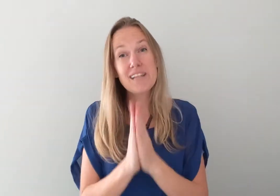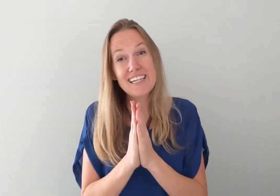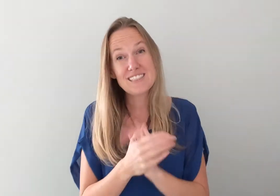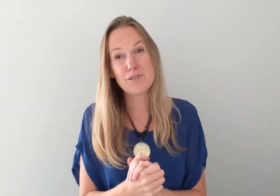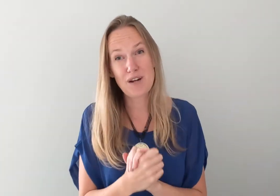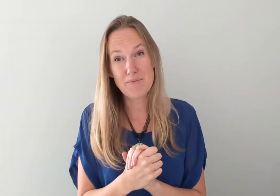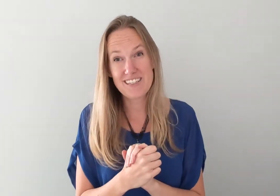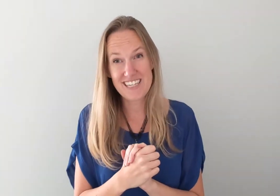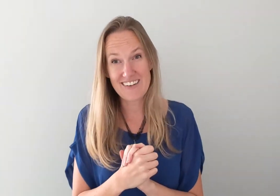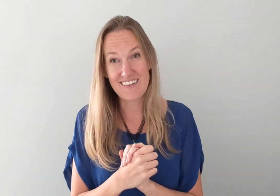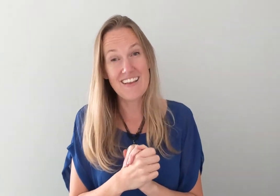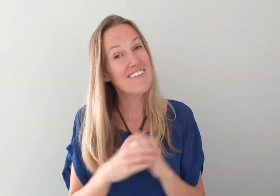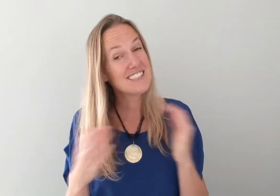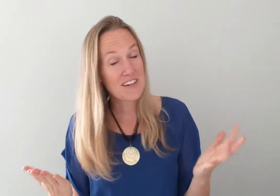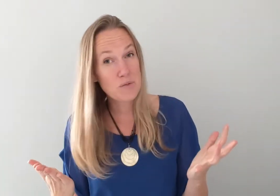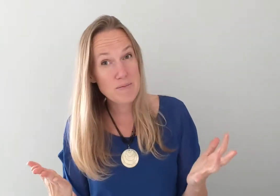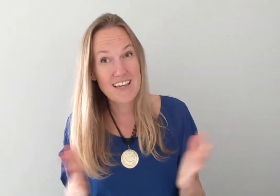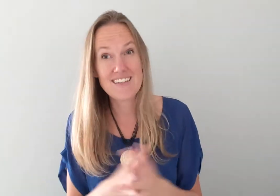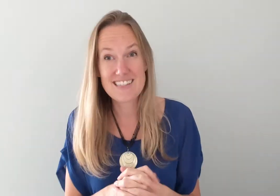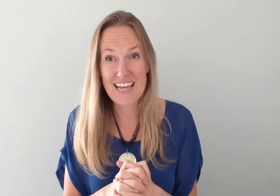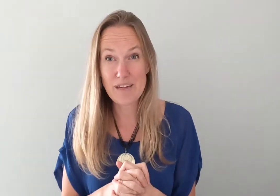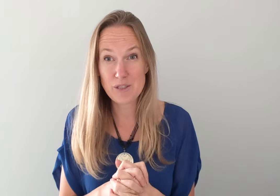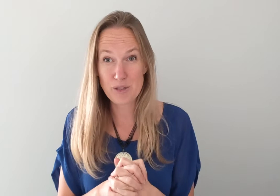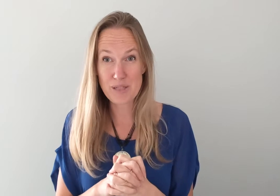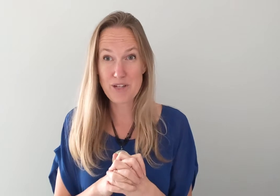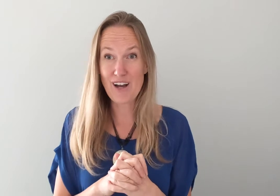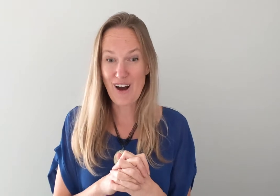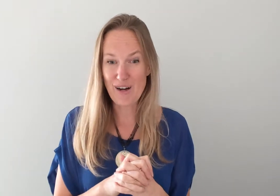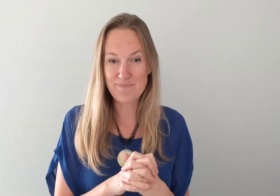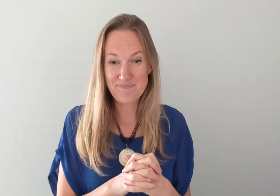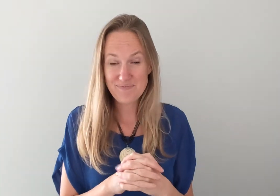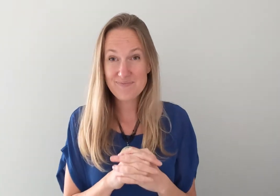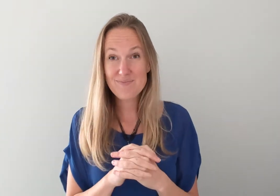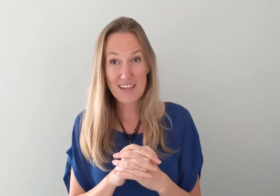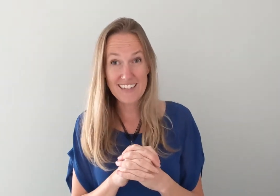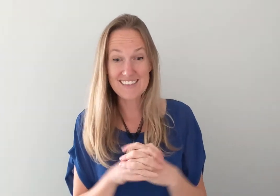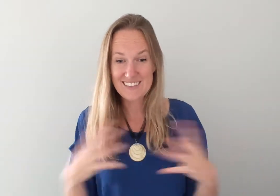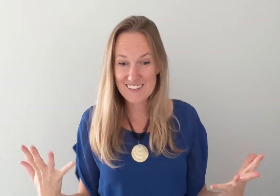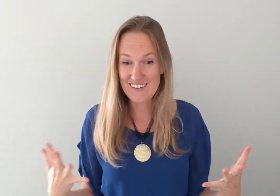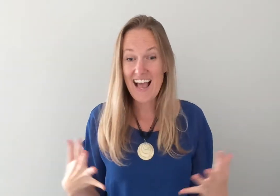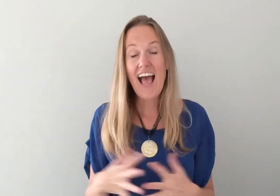please subscribe to the channel or check out the website, signlanguageworship.com. Okay, so at